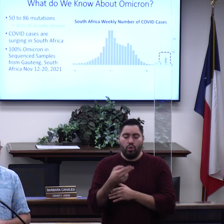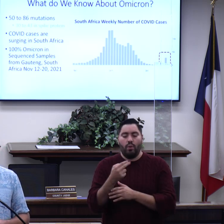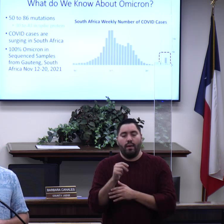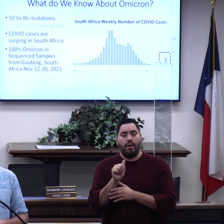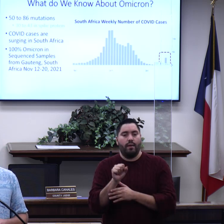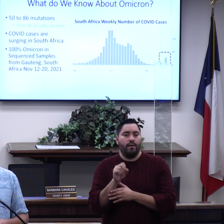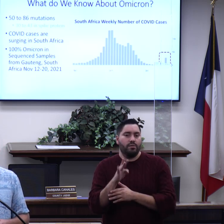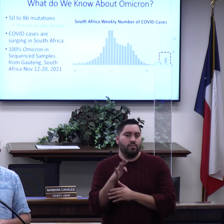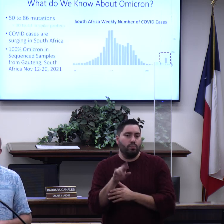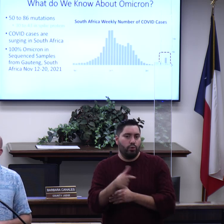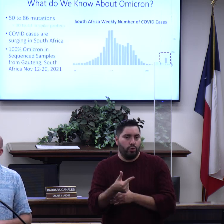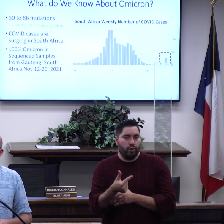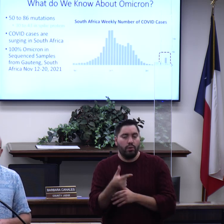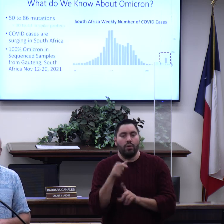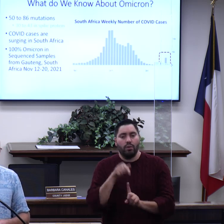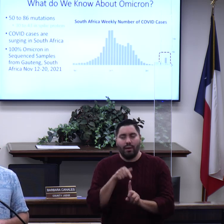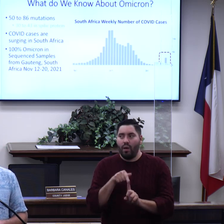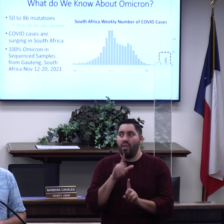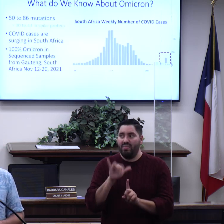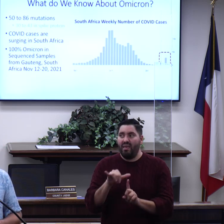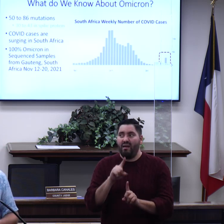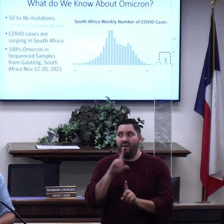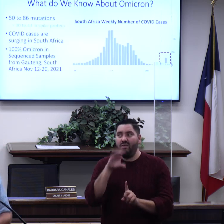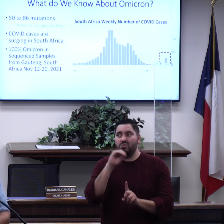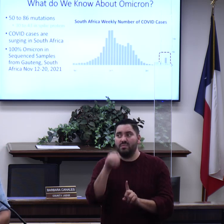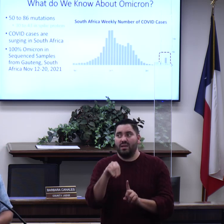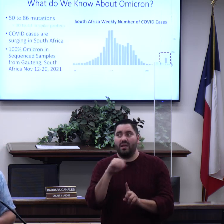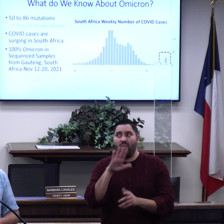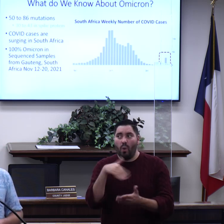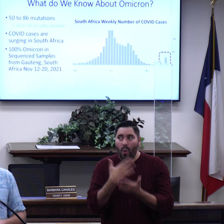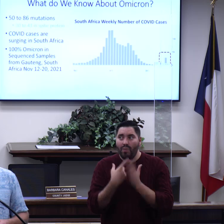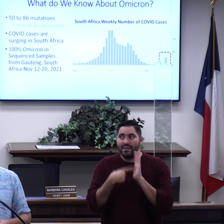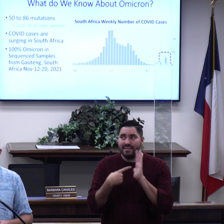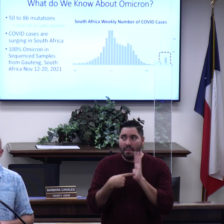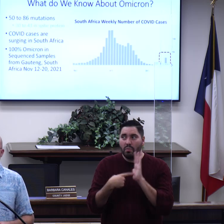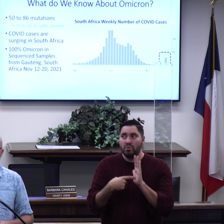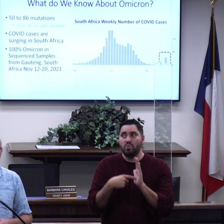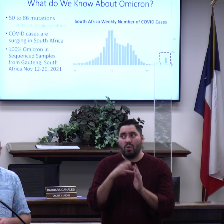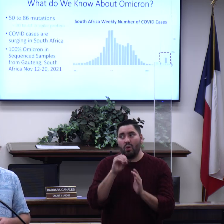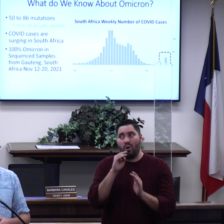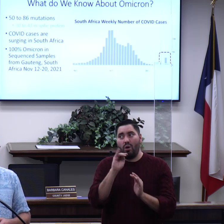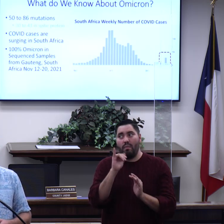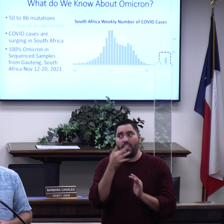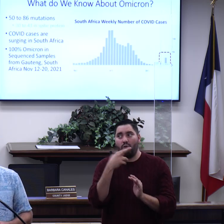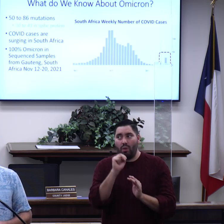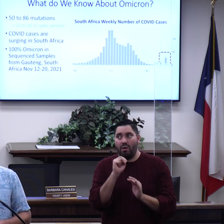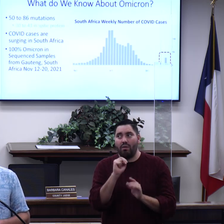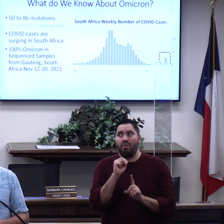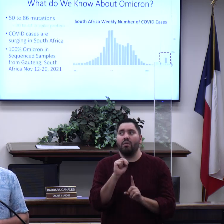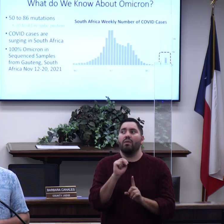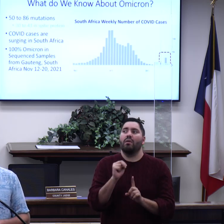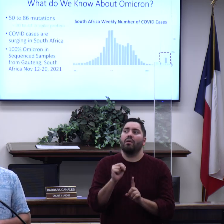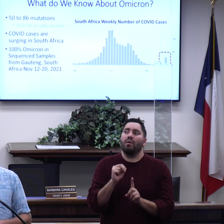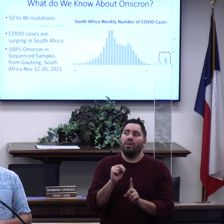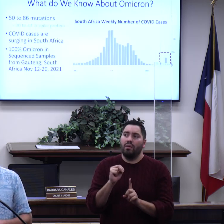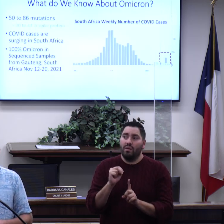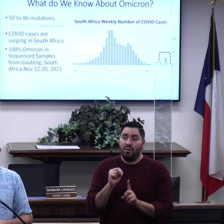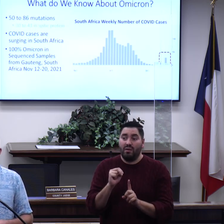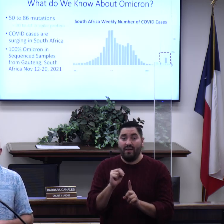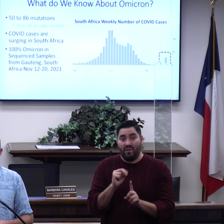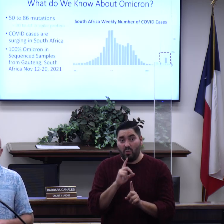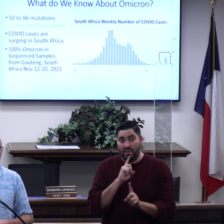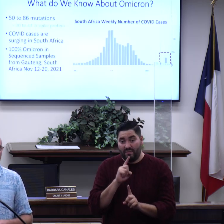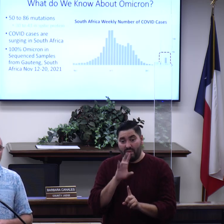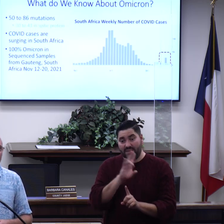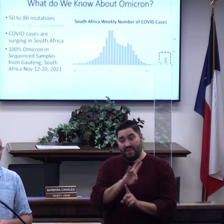of the data that we're looking at, 100% of all the sample sequence were Omicron, and 77 that were taken. So it's a pretty